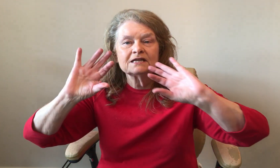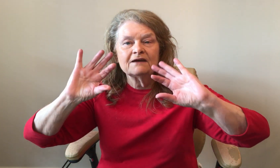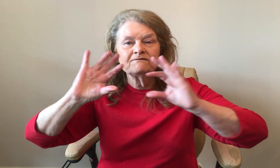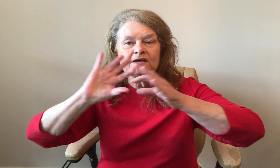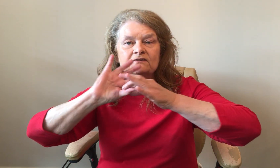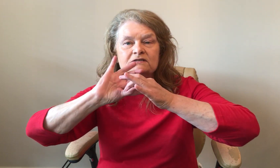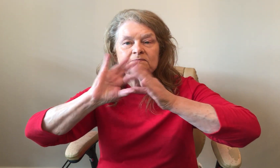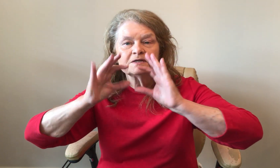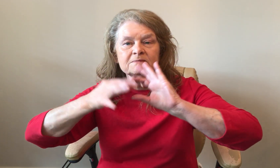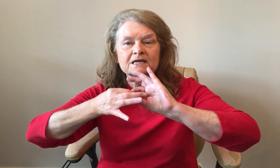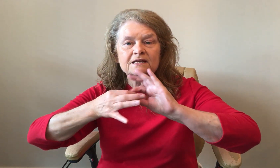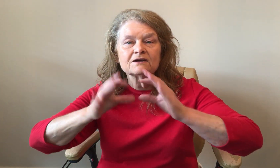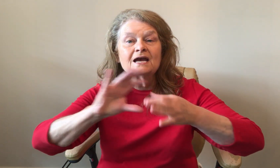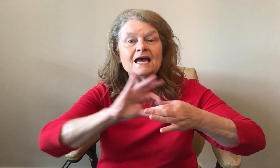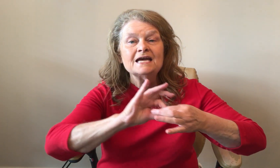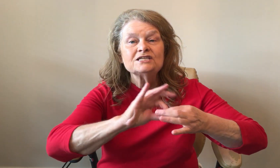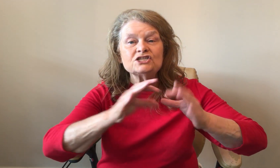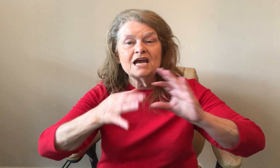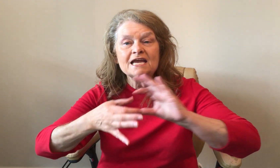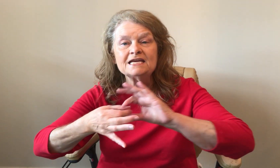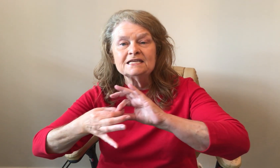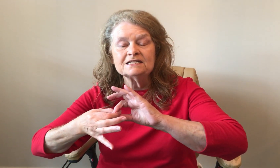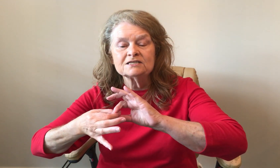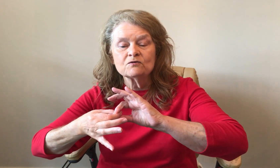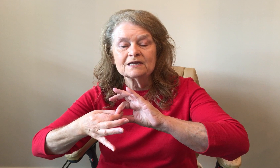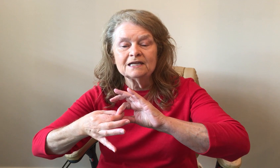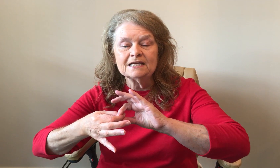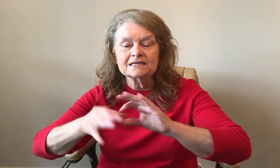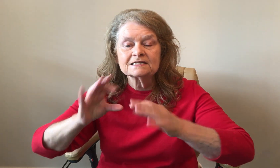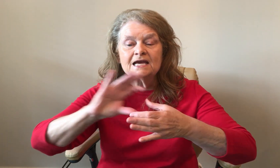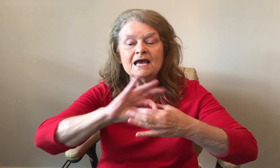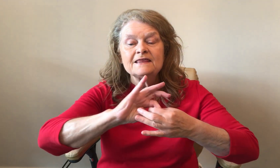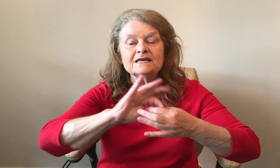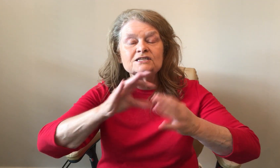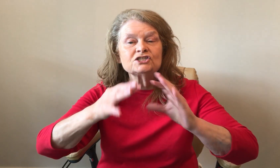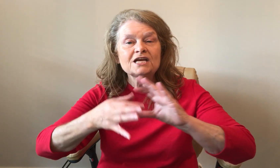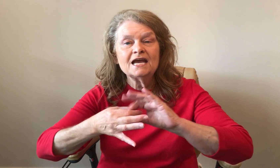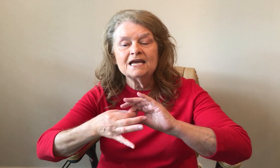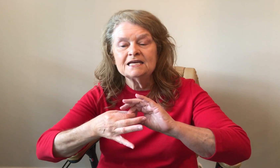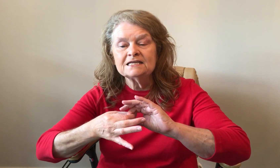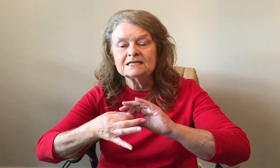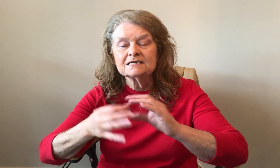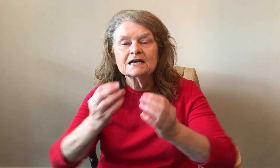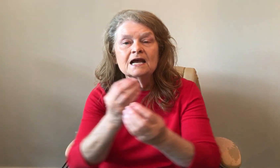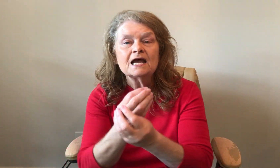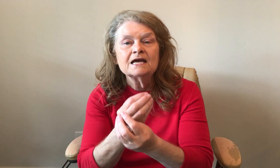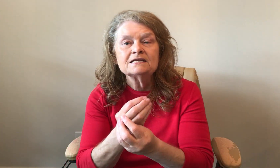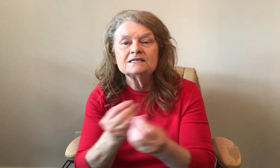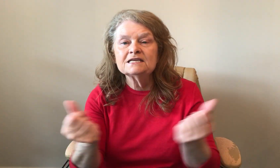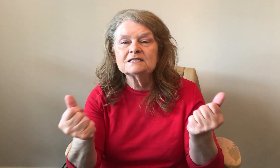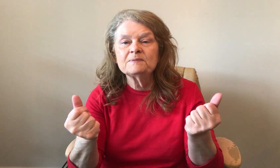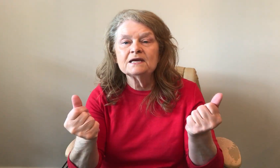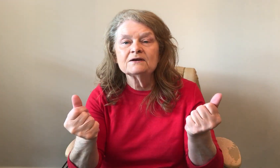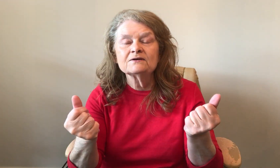F fingers and putting them together. Chains, or the links. The chains disappeared.